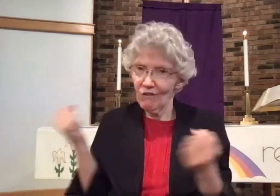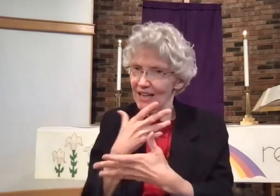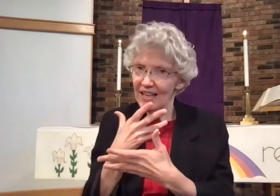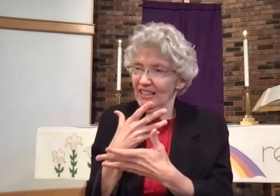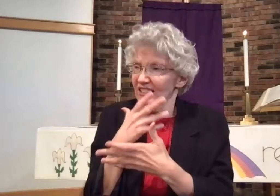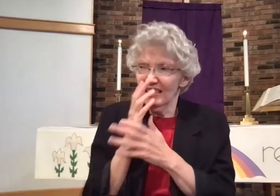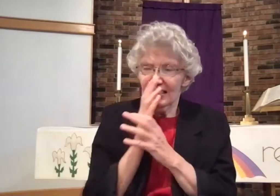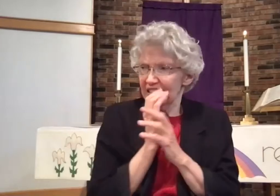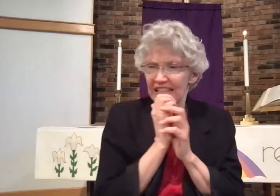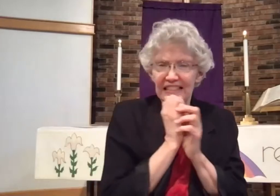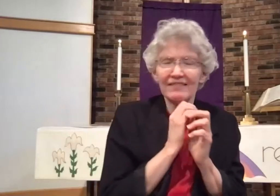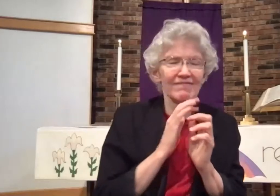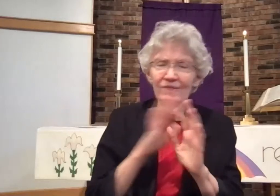The first is not giving in to fear.